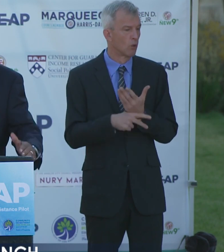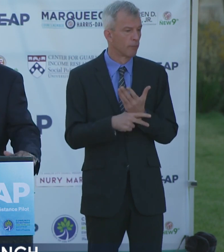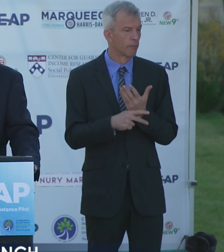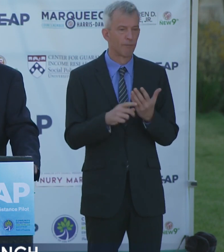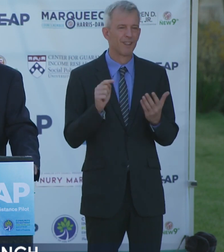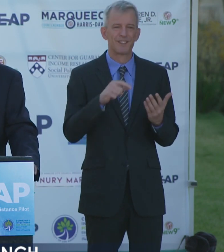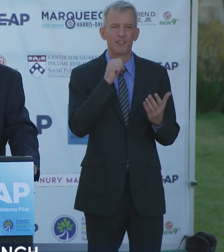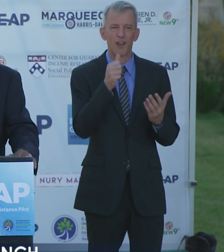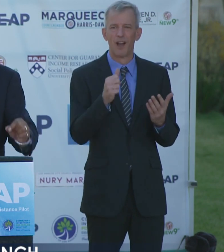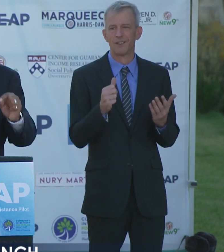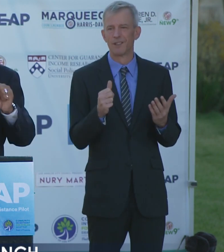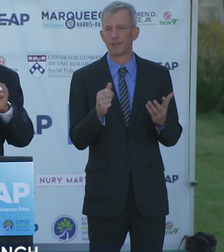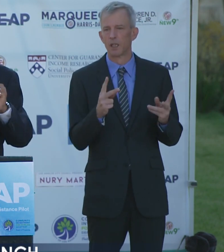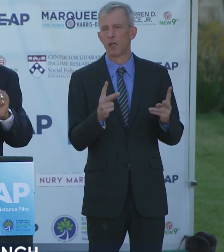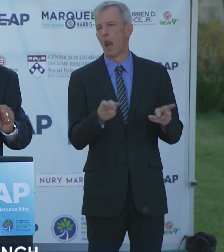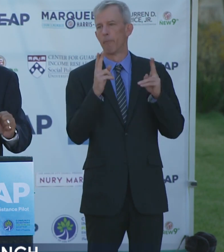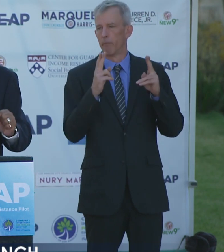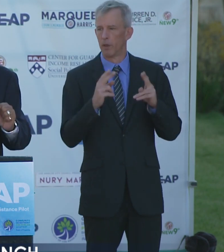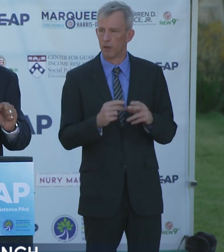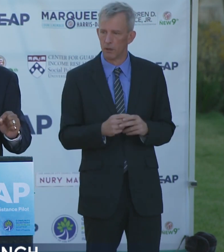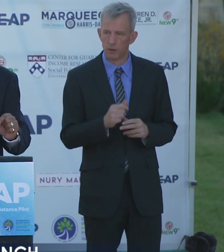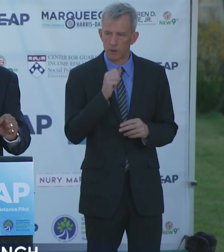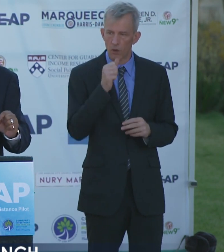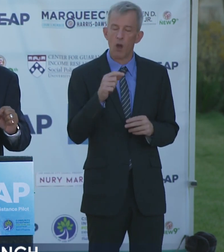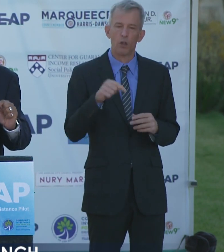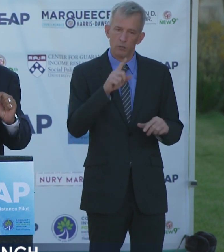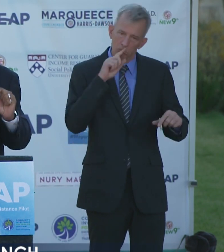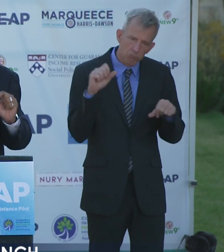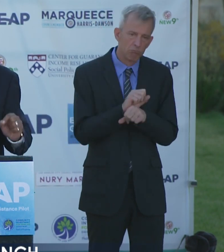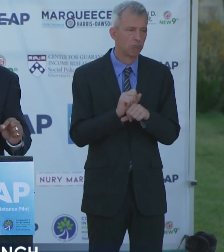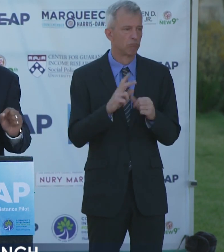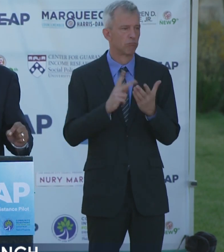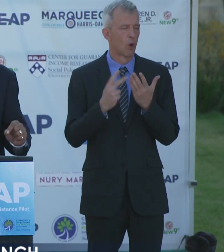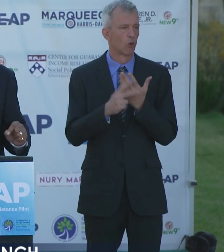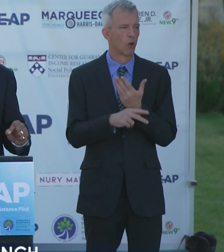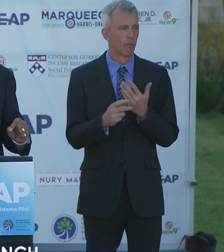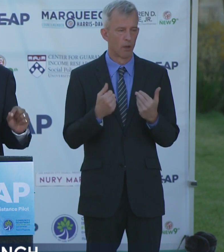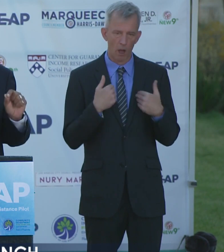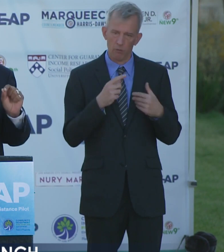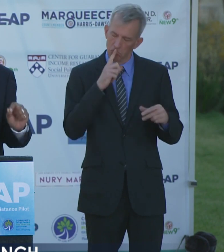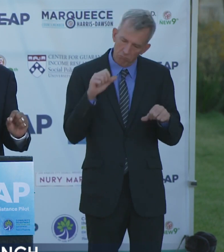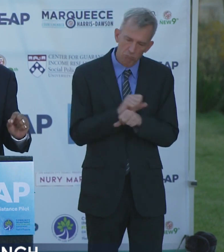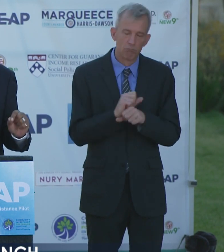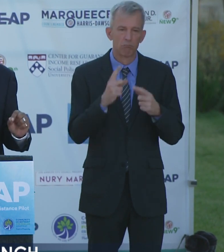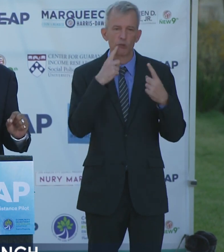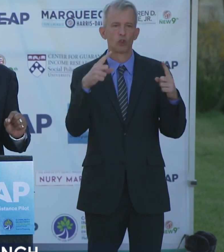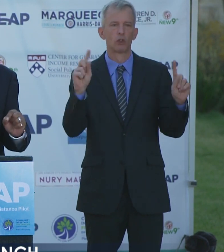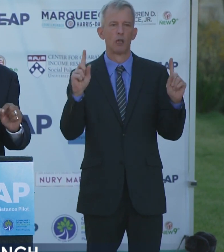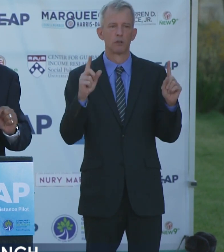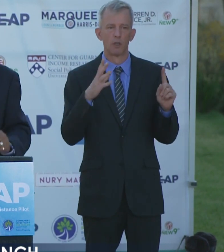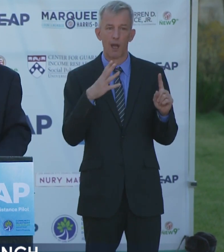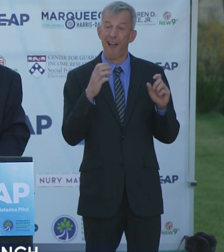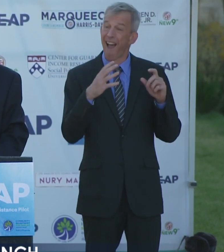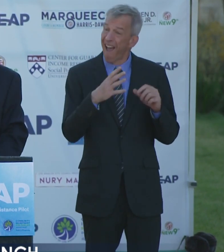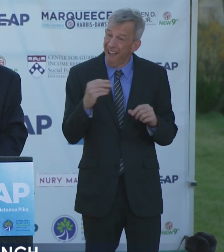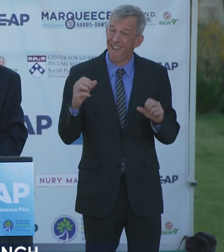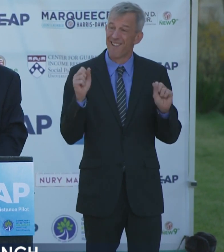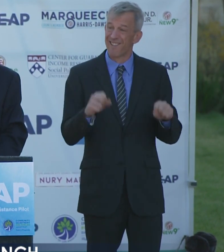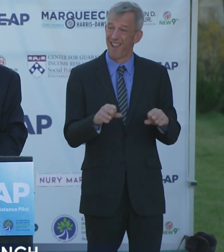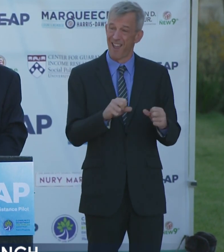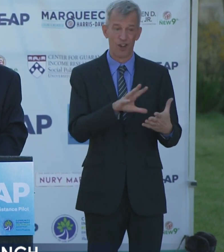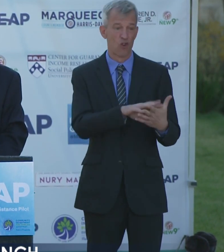blip, but this is a real program that can have real success, and it can be replicated on a larger